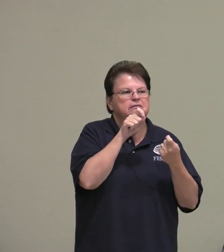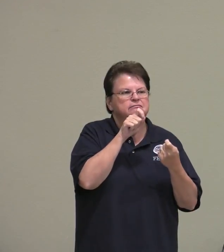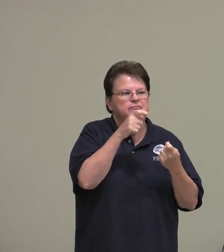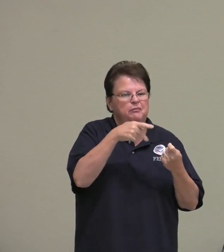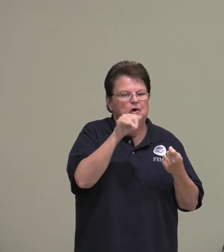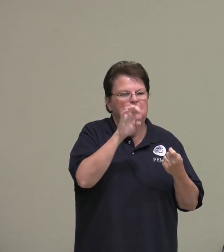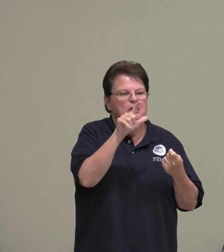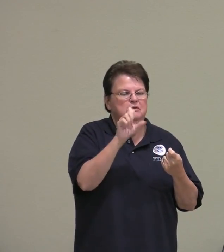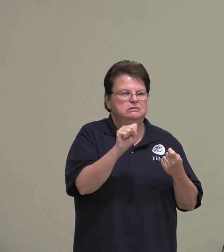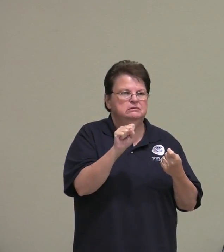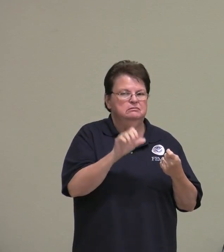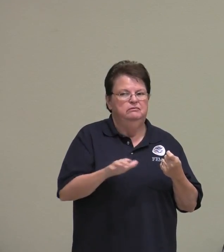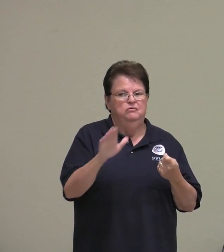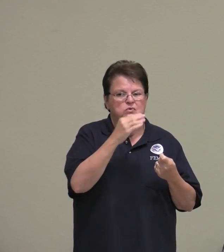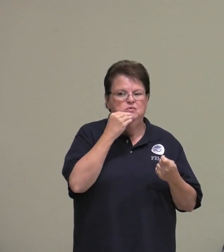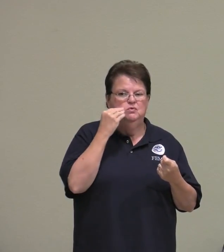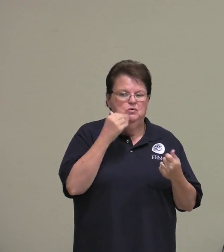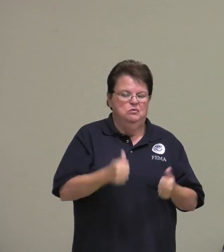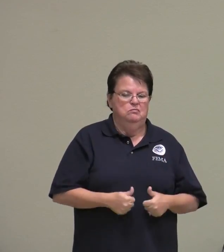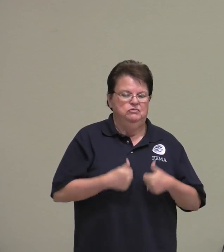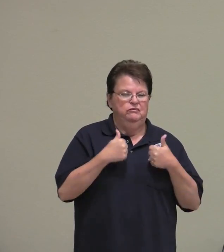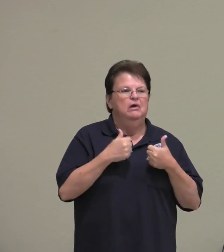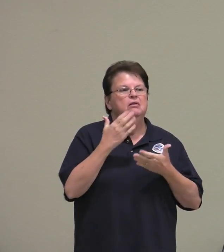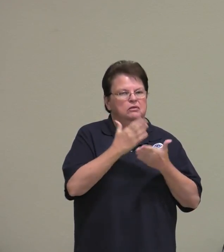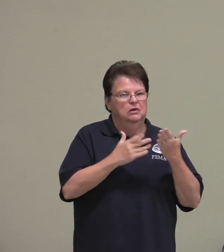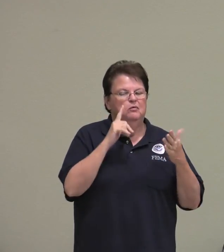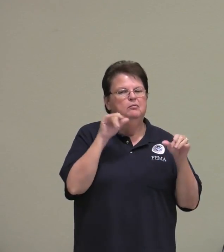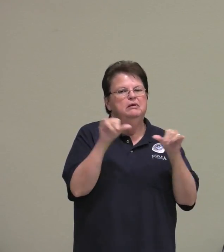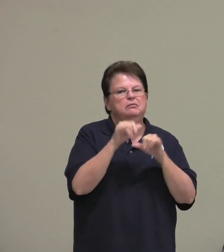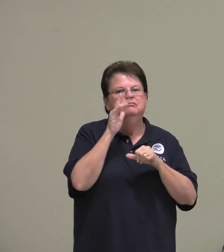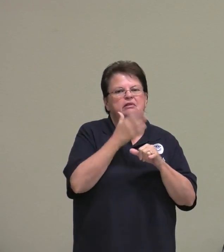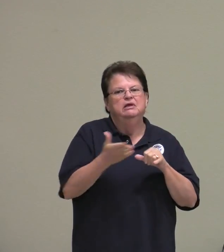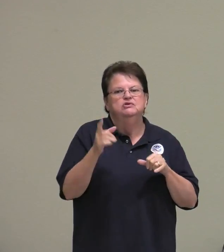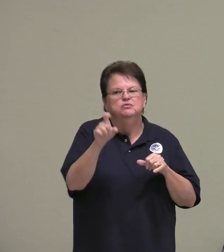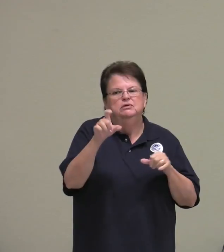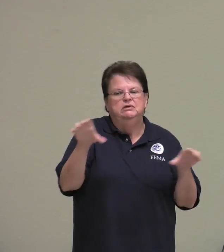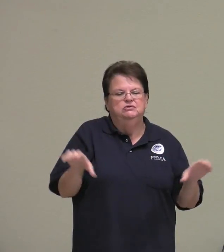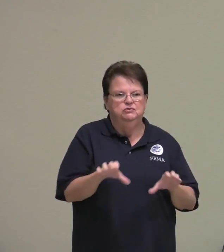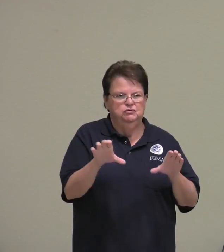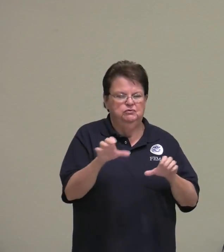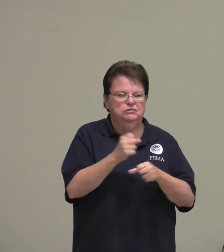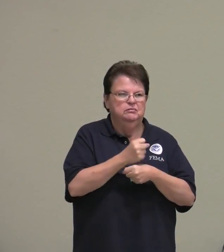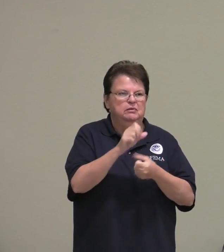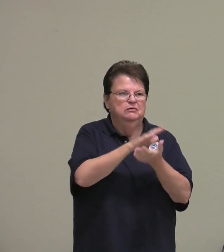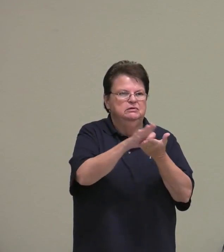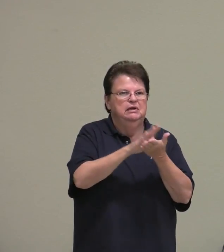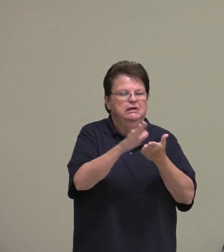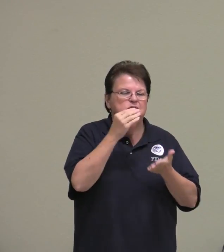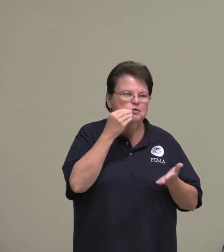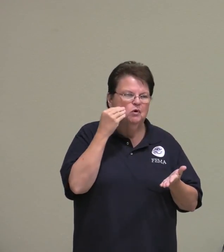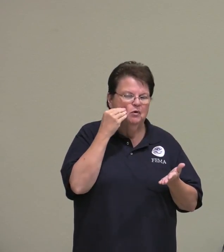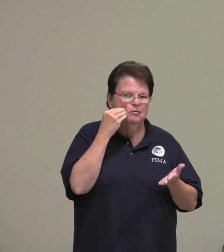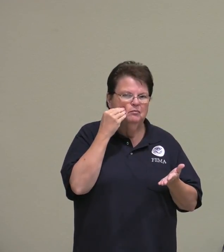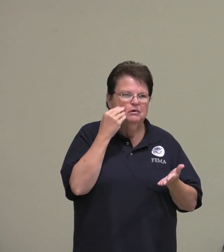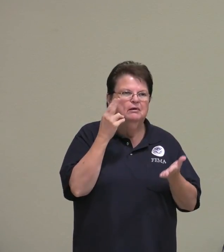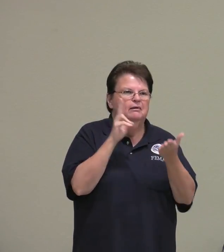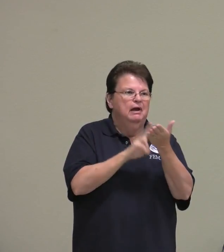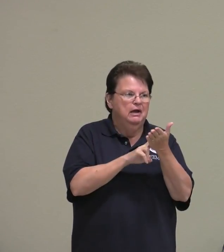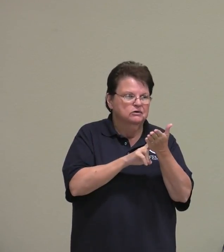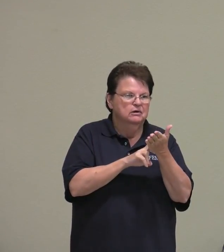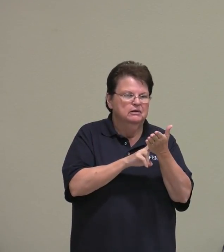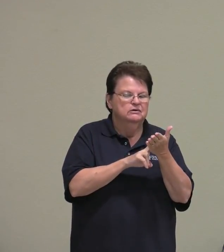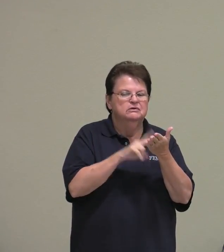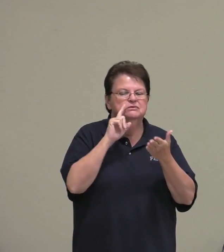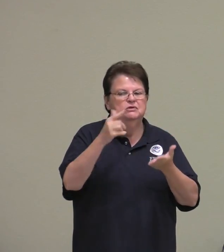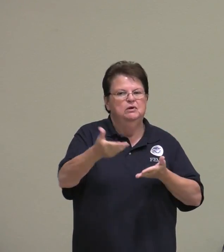But obviously, if your home survived, there's going to be measures that you'll need to take to clean your home and there's contractors that you can